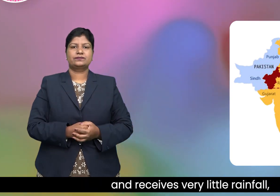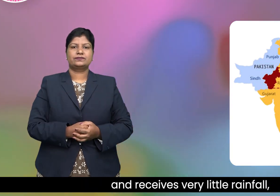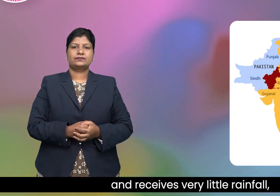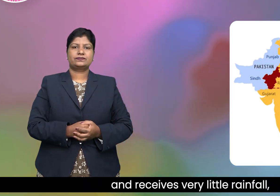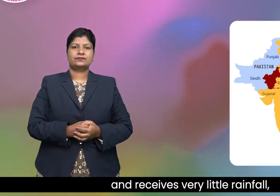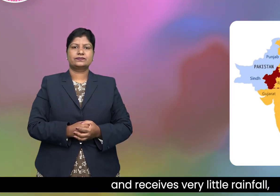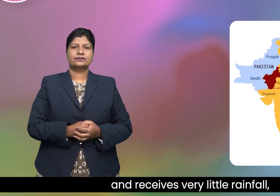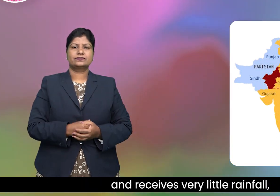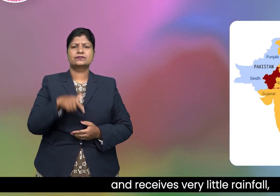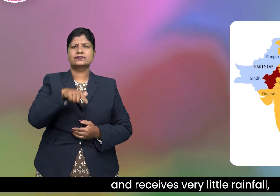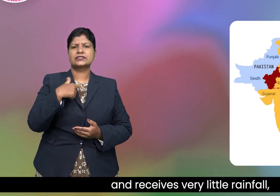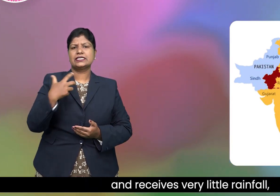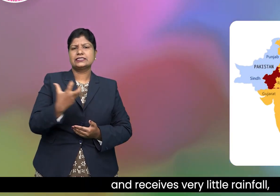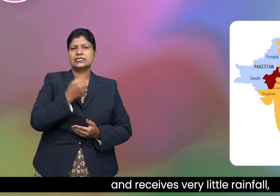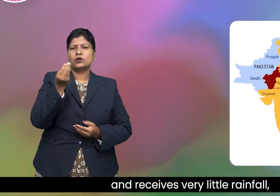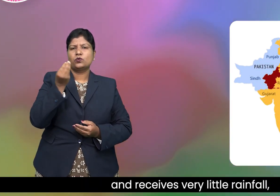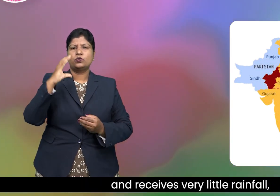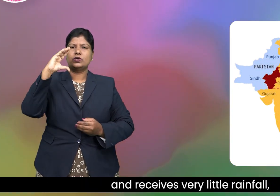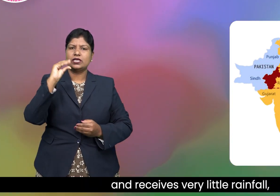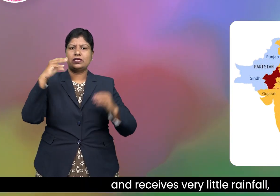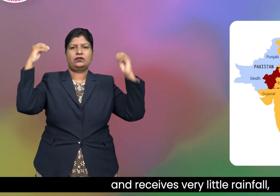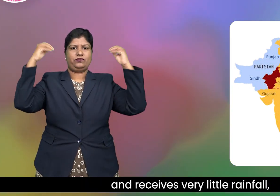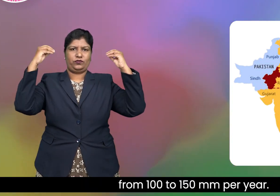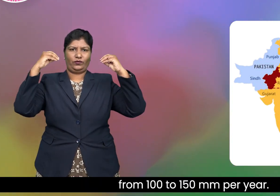and receives very little rainfall